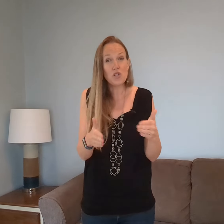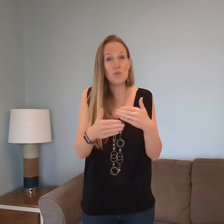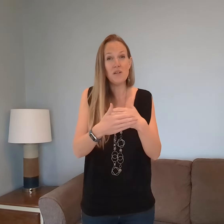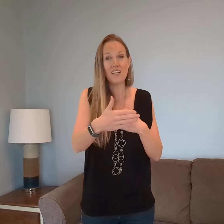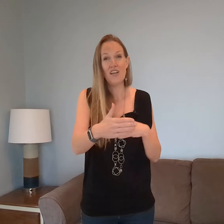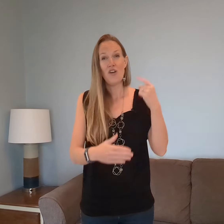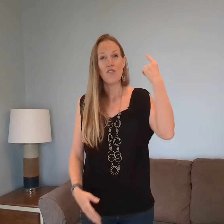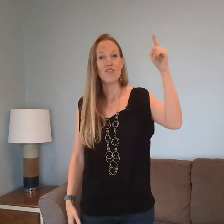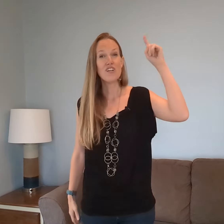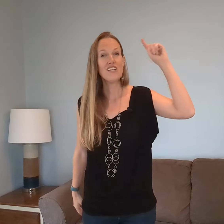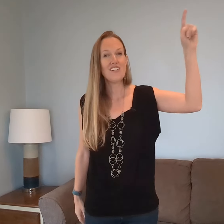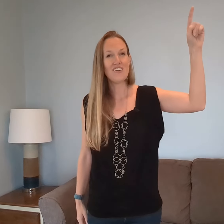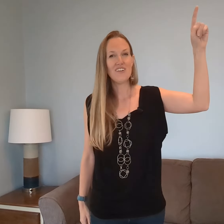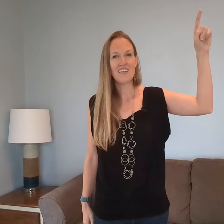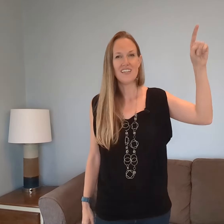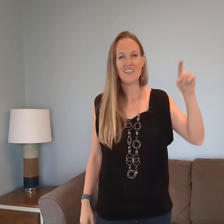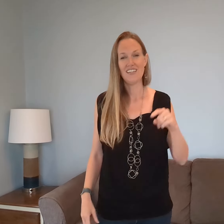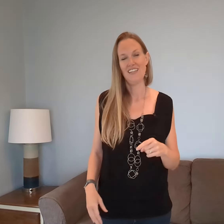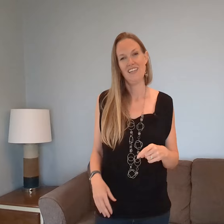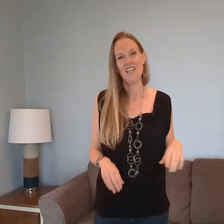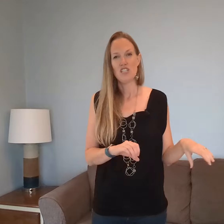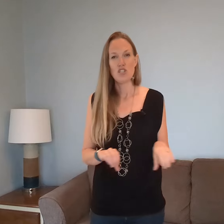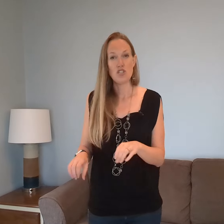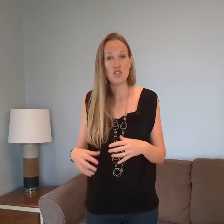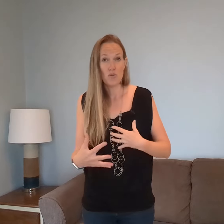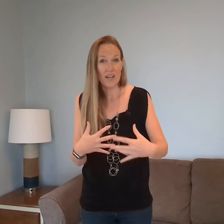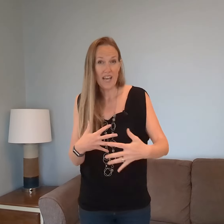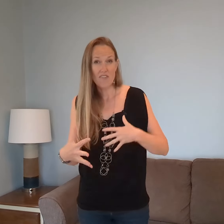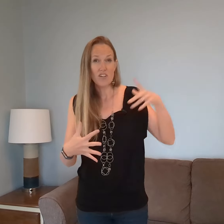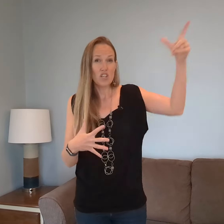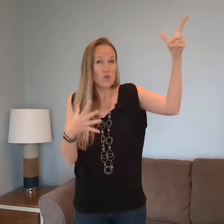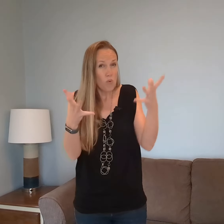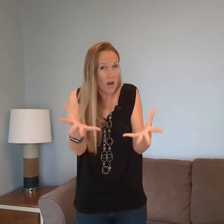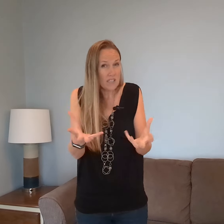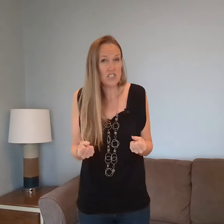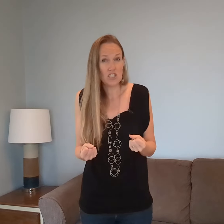room for you to do whatever you want